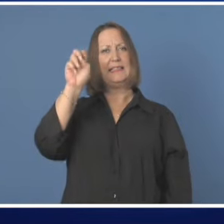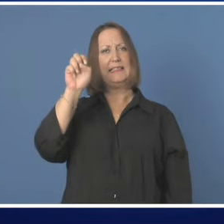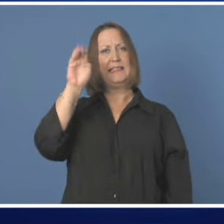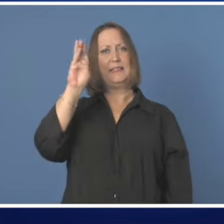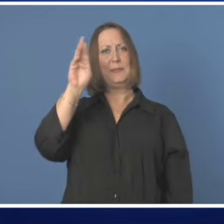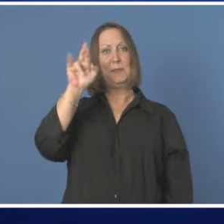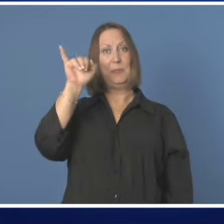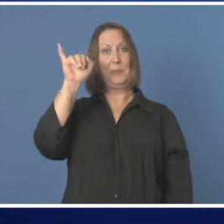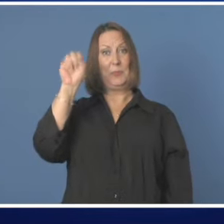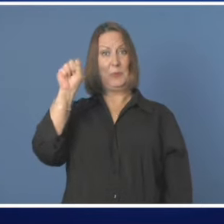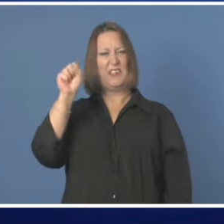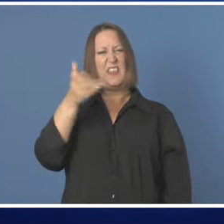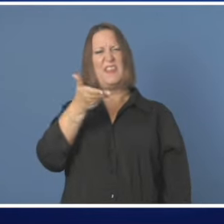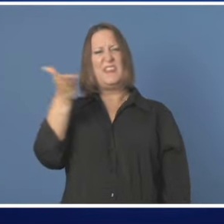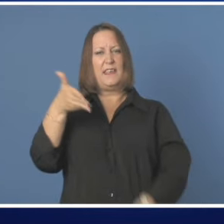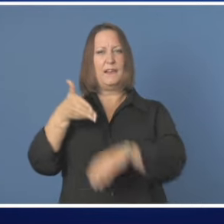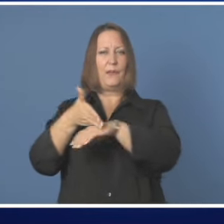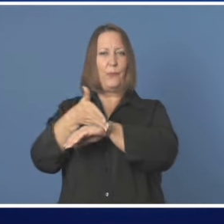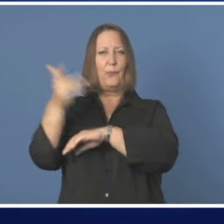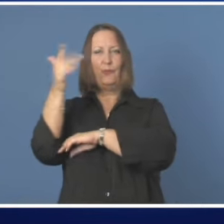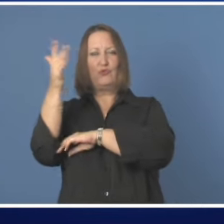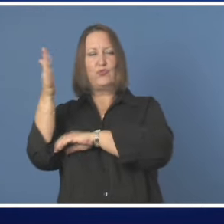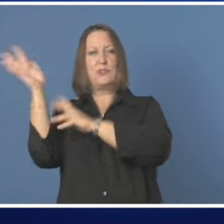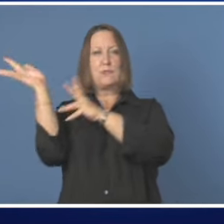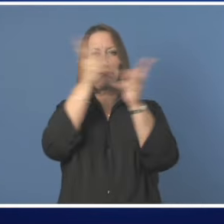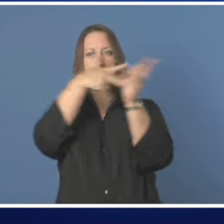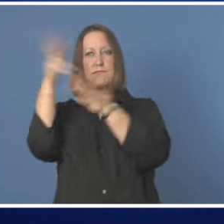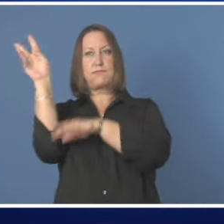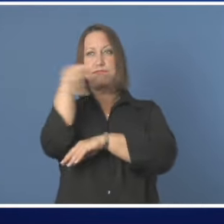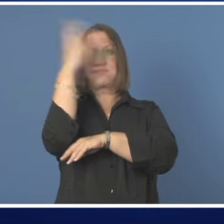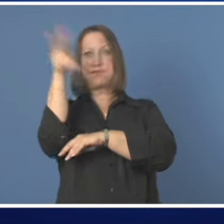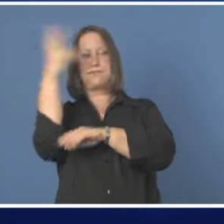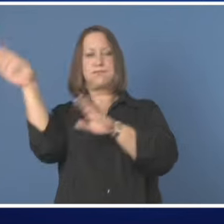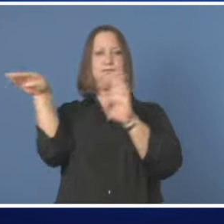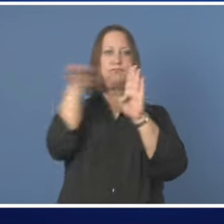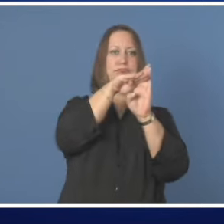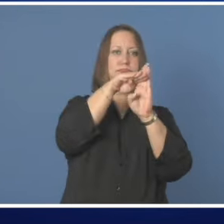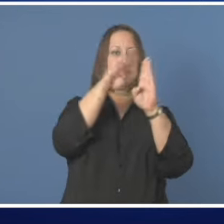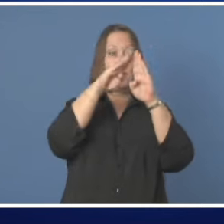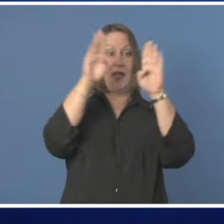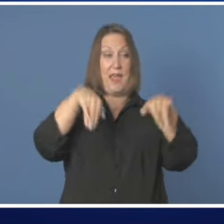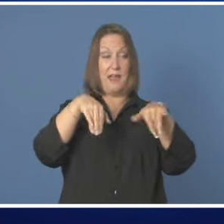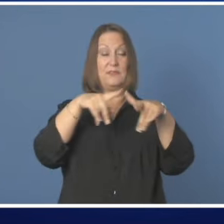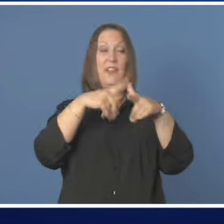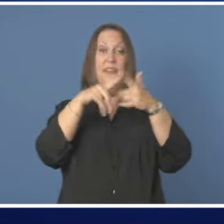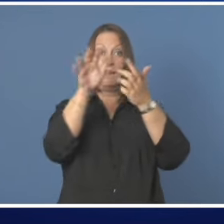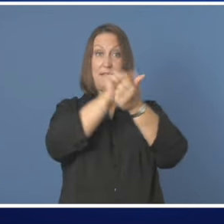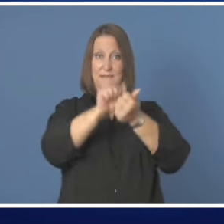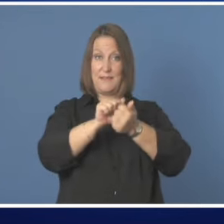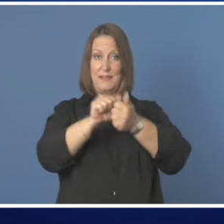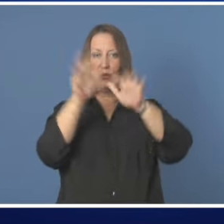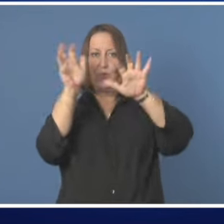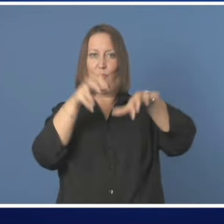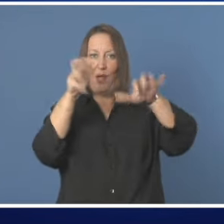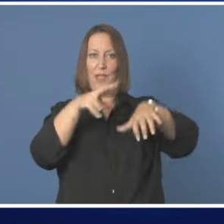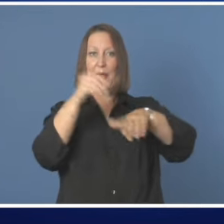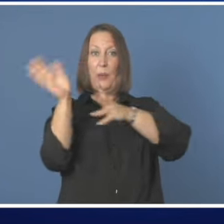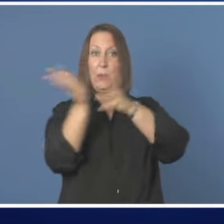Debris can break windows and doors, allowing high winds and rain inside the home.